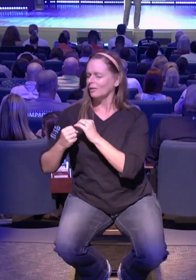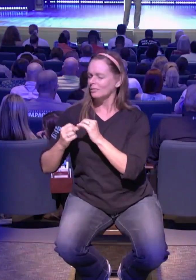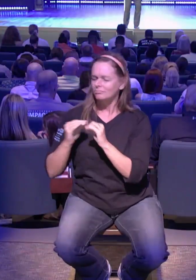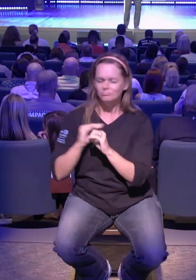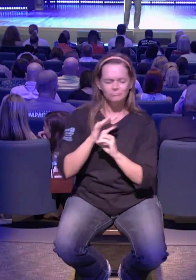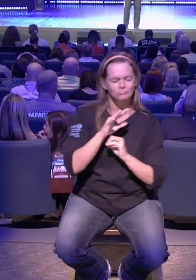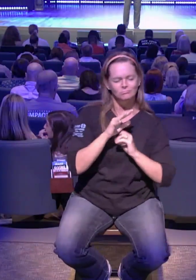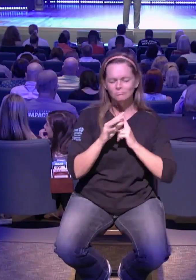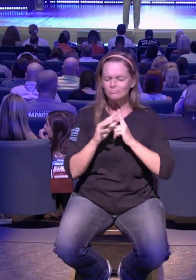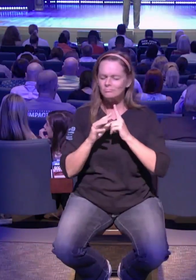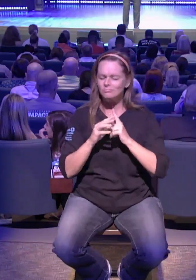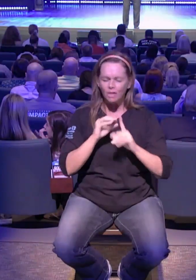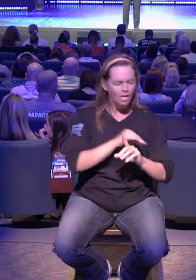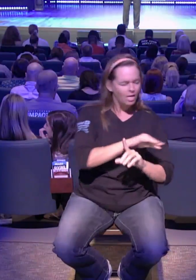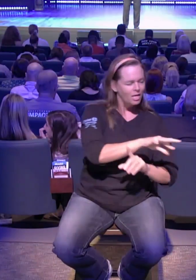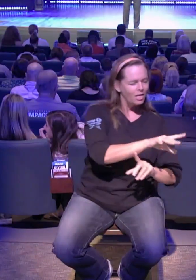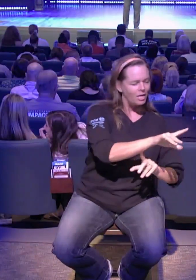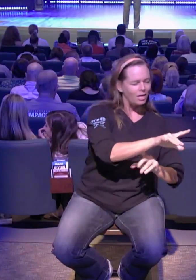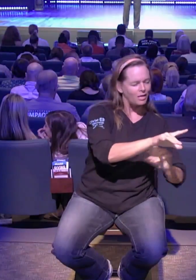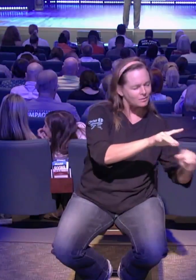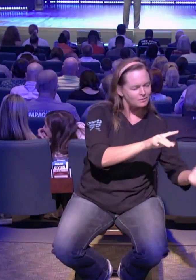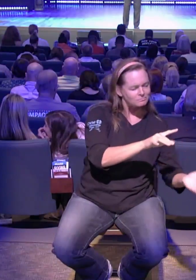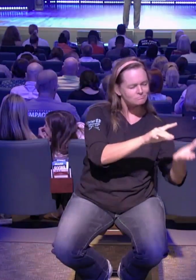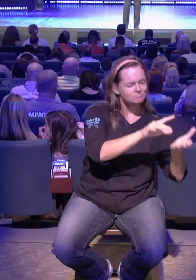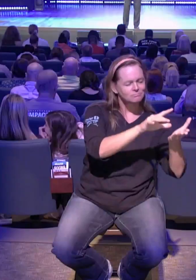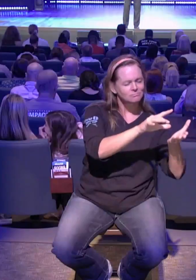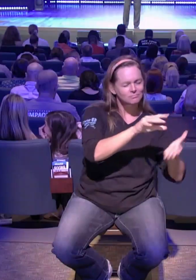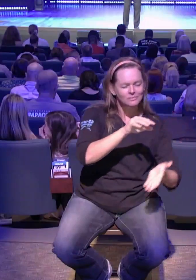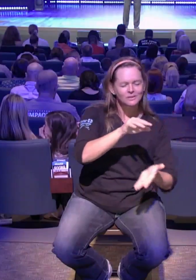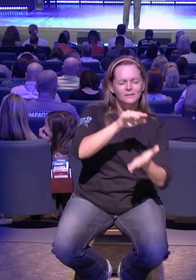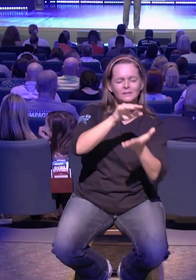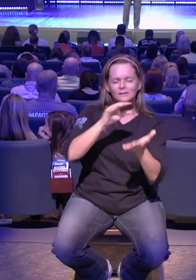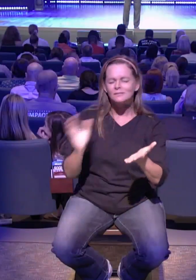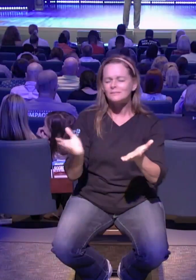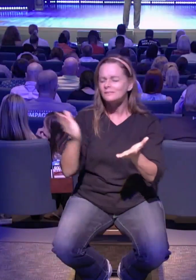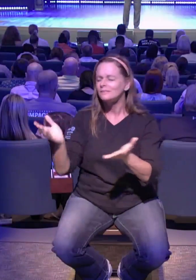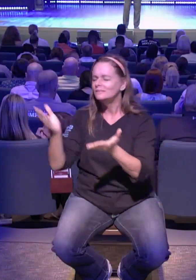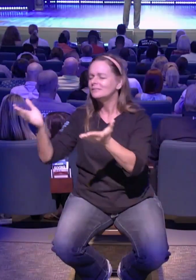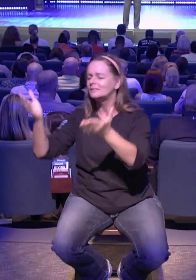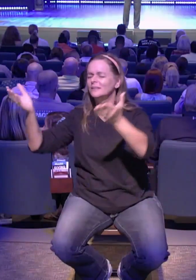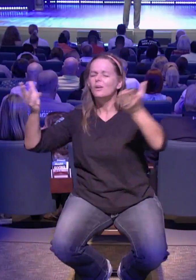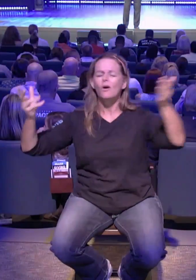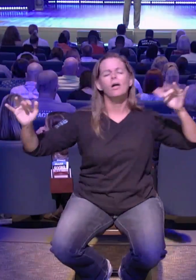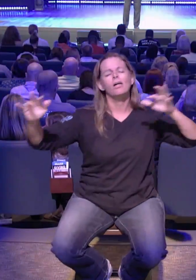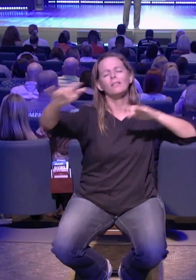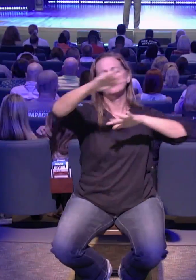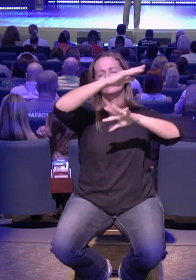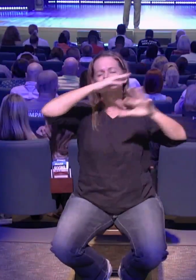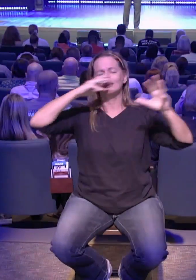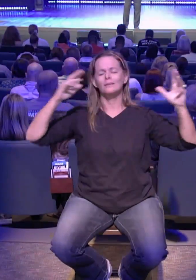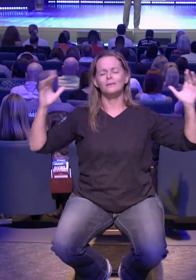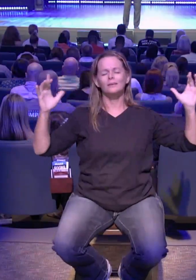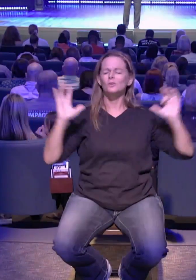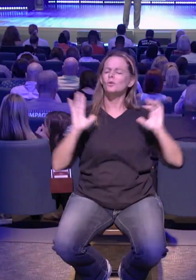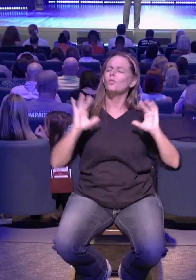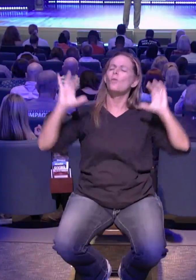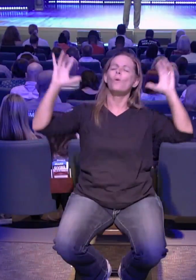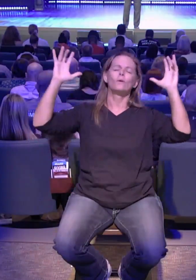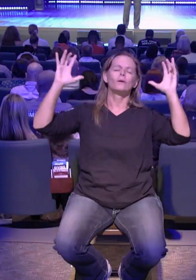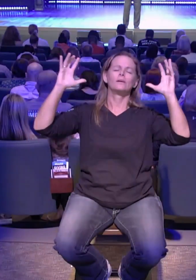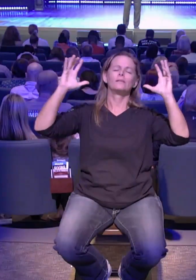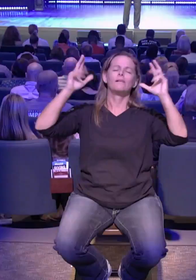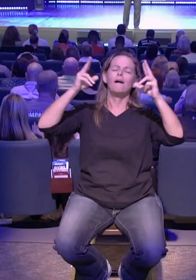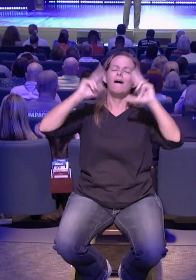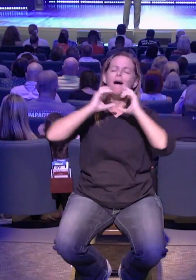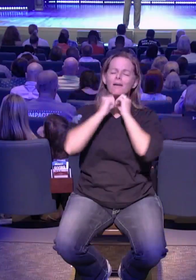And there will be transformation. We give you honor. We give you glory in all things in Jesus'